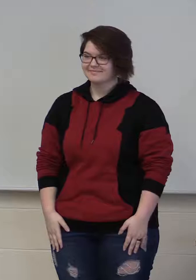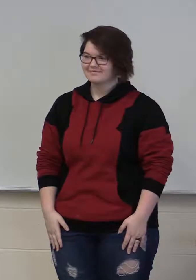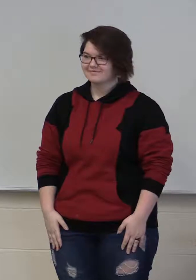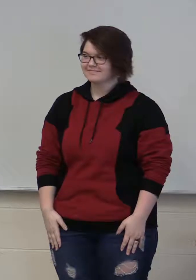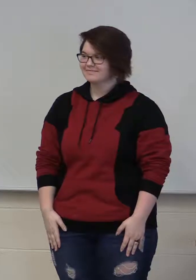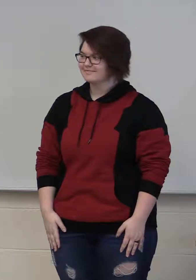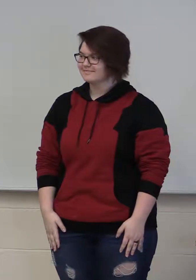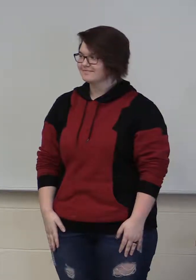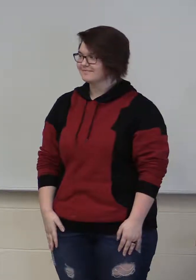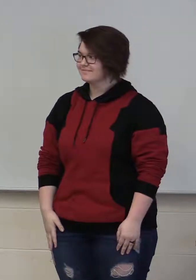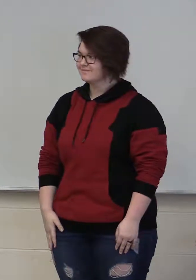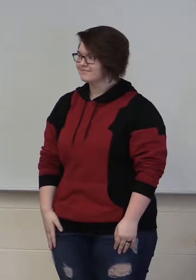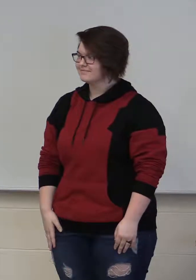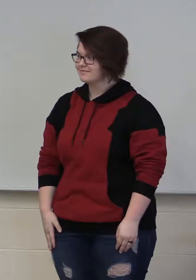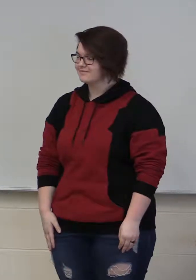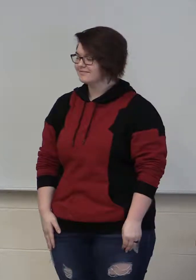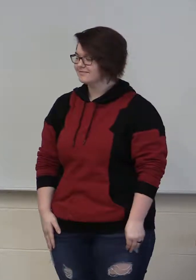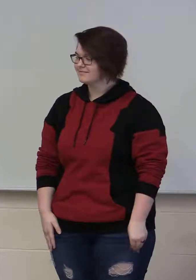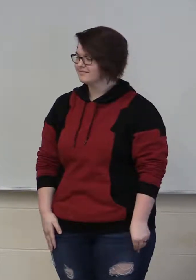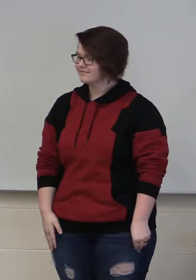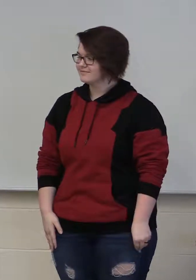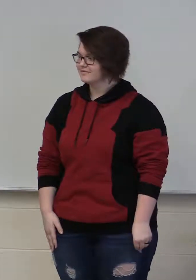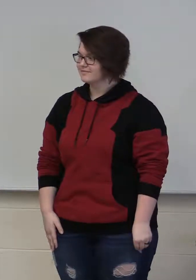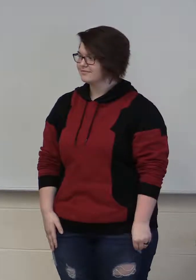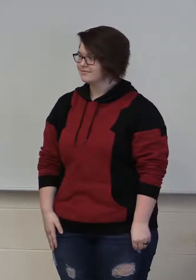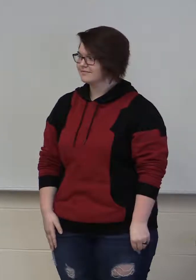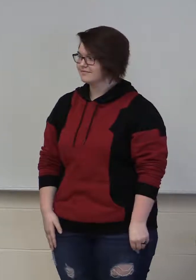that we have gotten to know our friend a little bit, let's ask a little bit more.